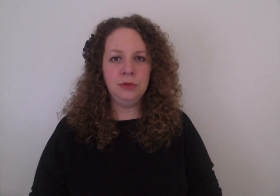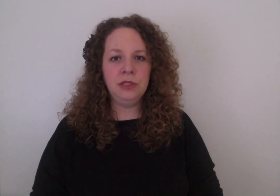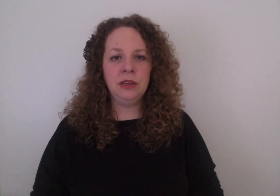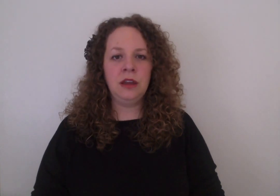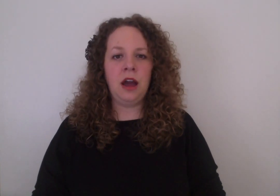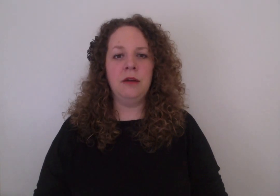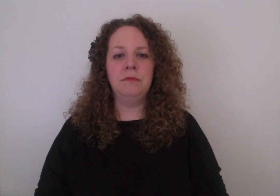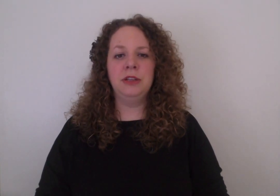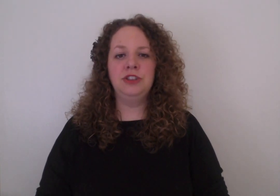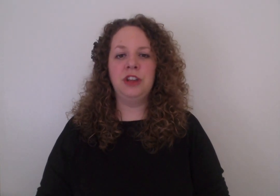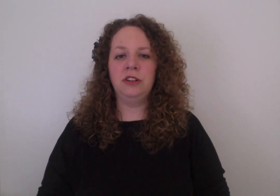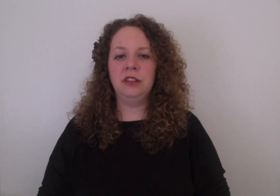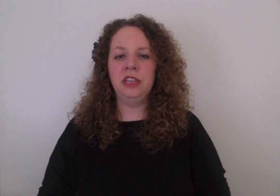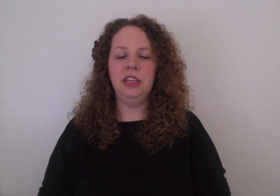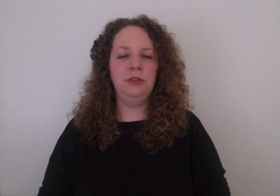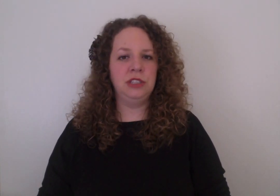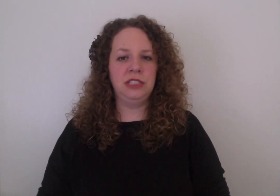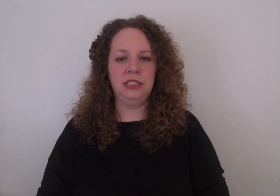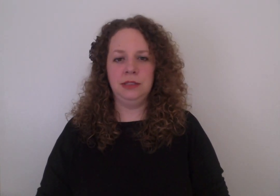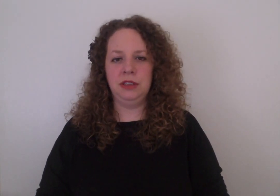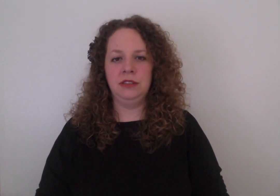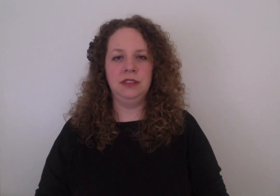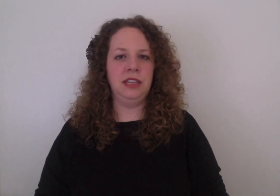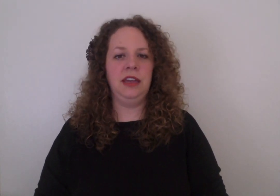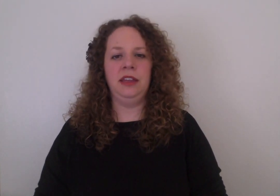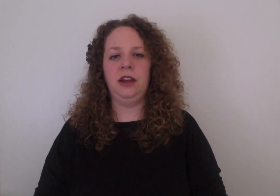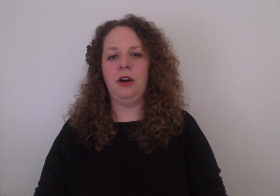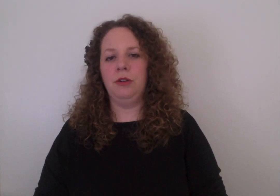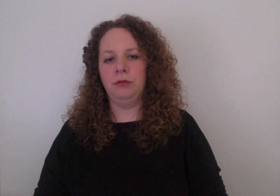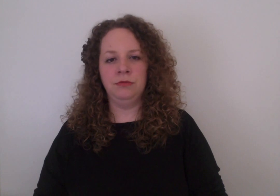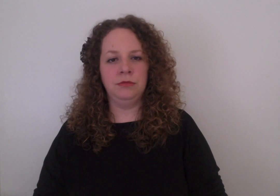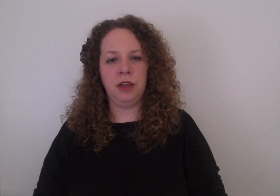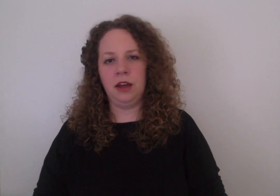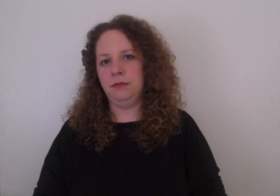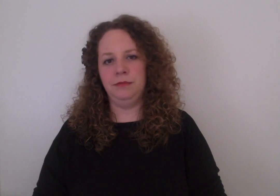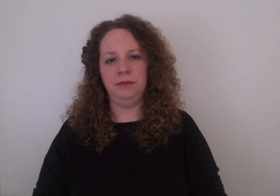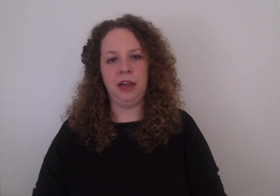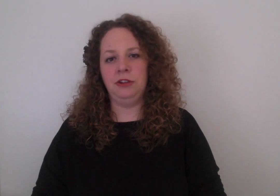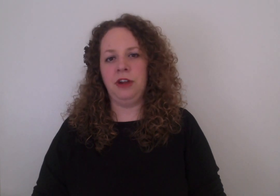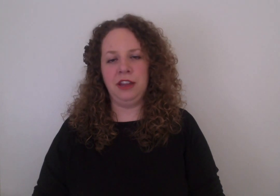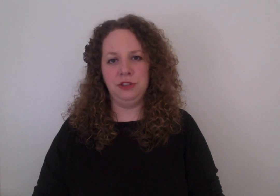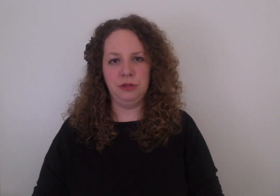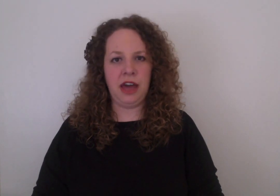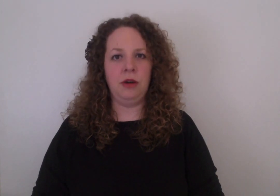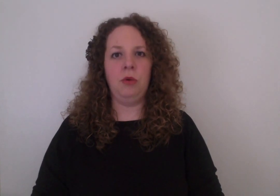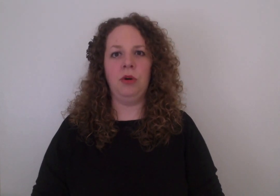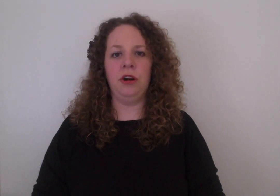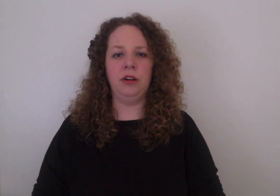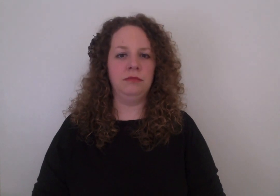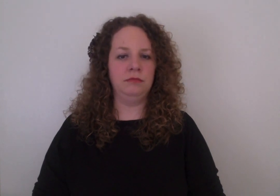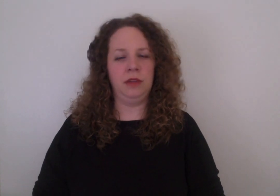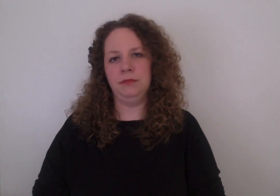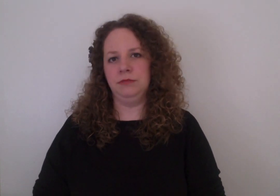used, but generally you just see someone say like, oh, I don't know how to do that, or I'm just